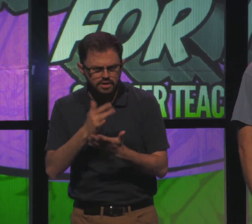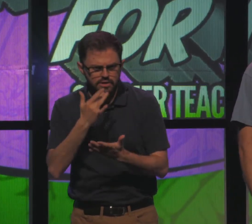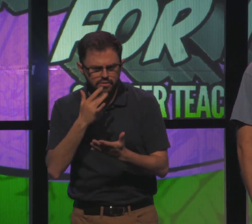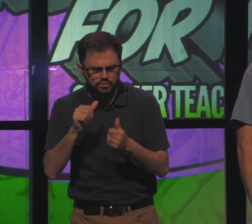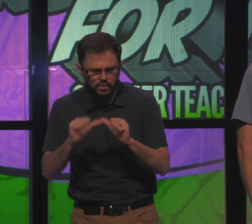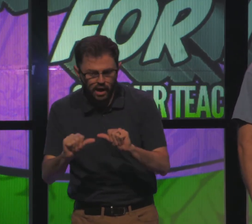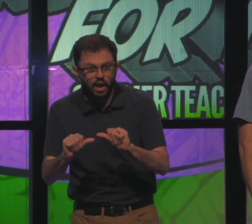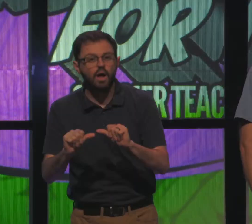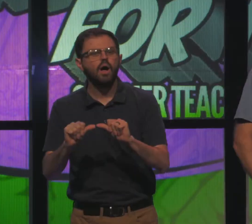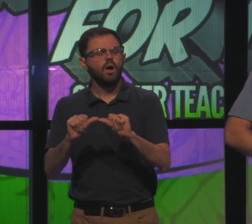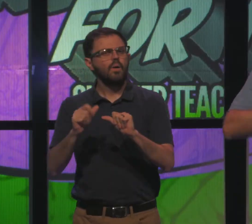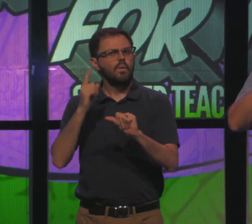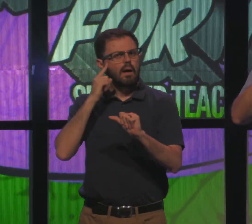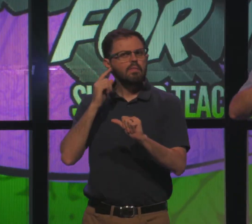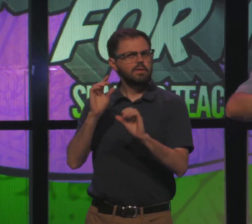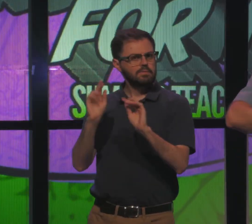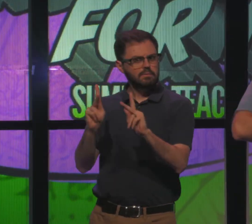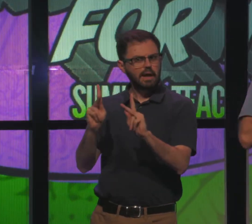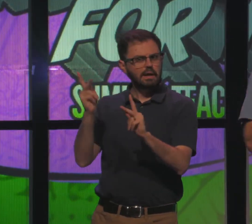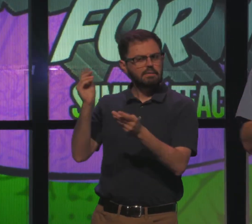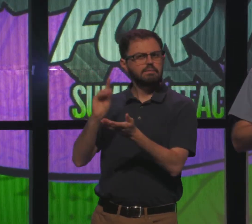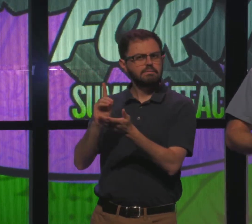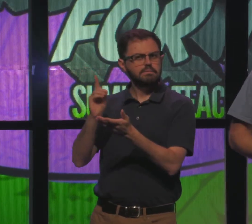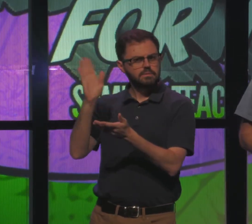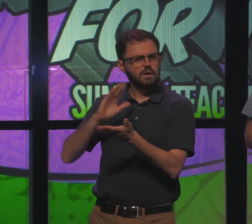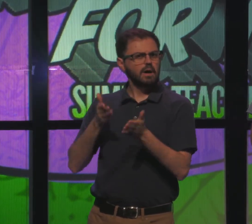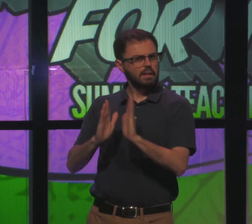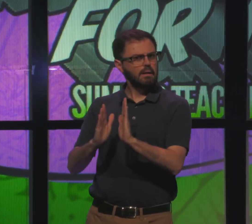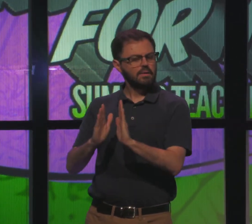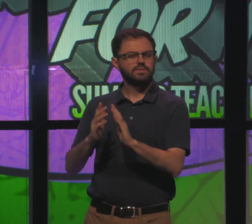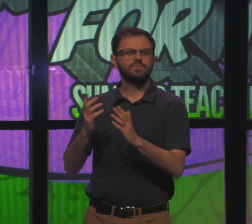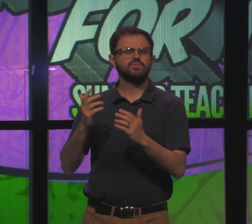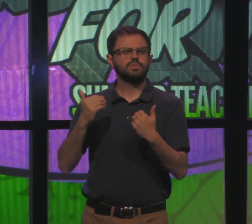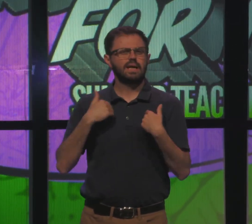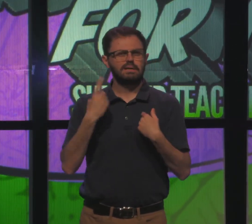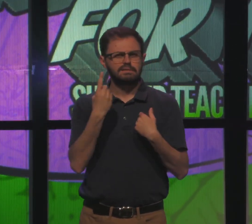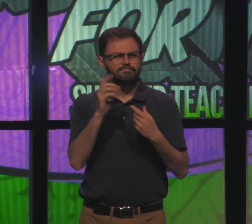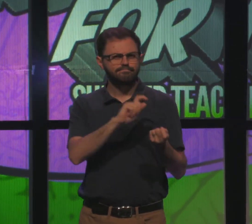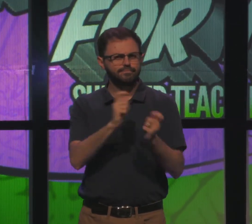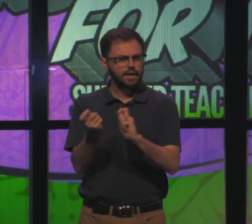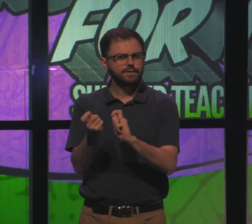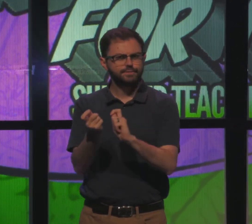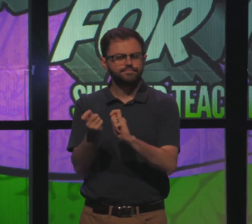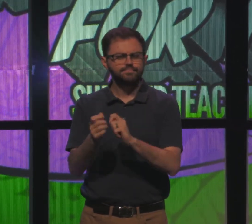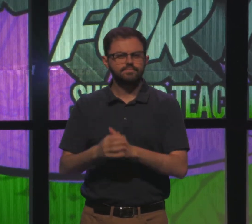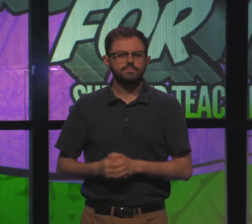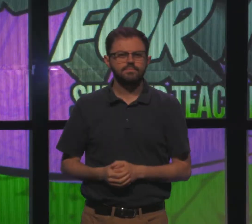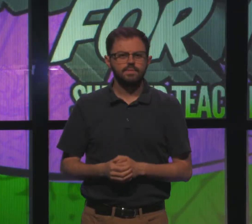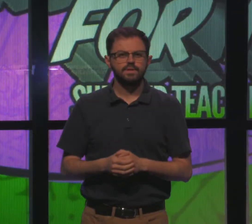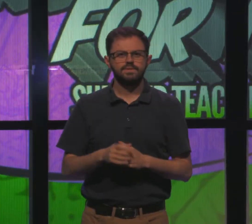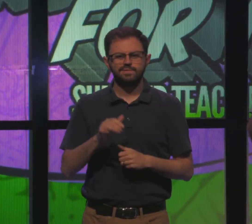know. But there was this movement that took place, right? And so there was this